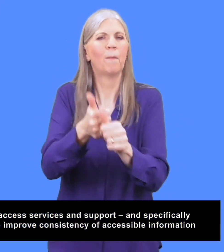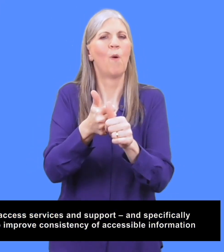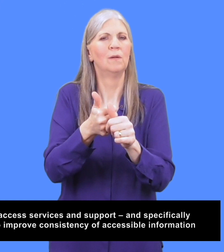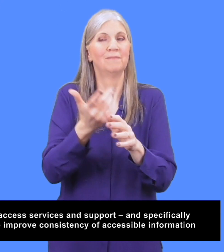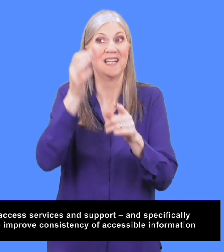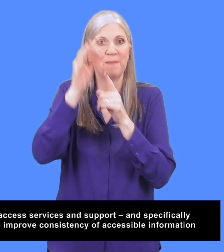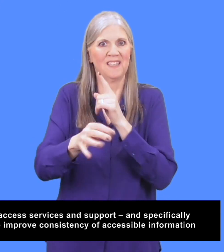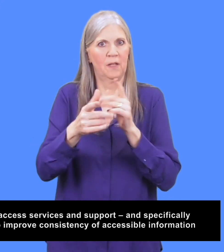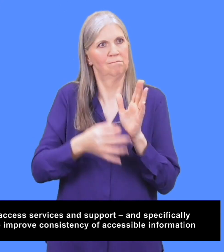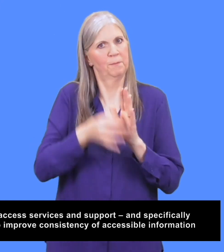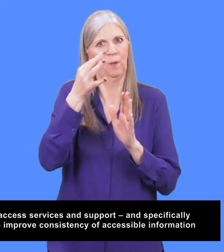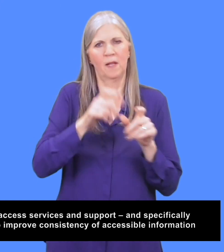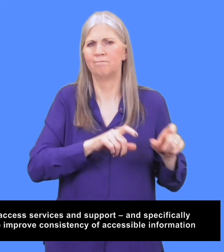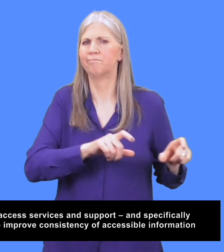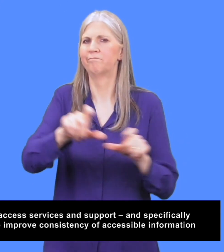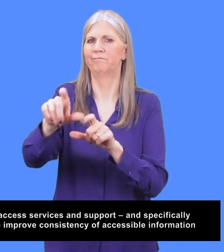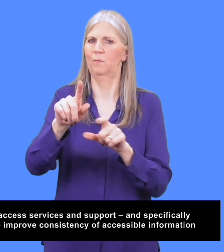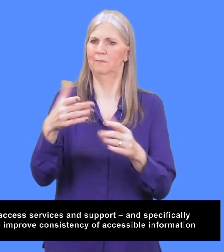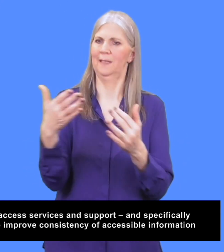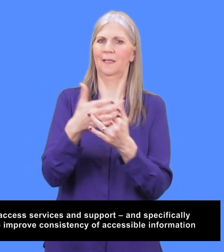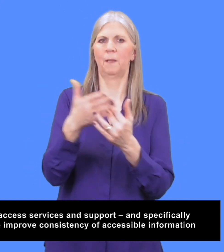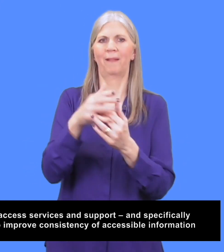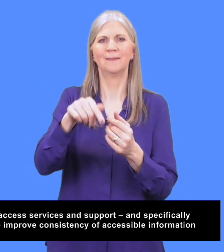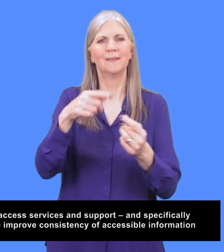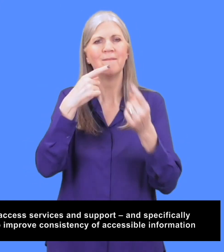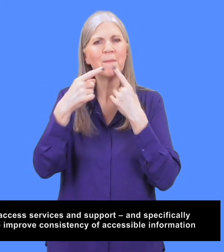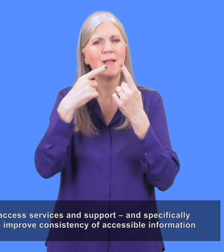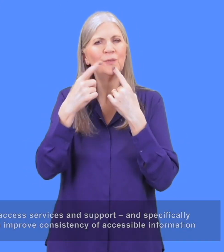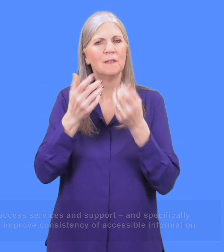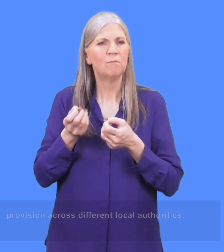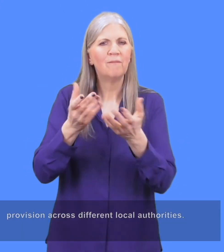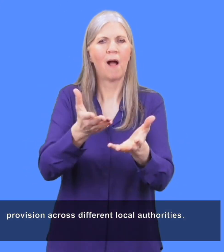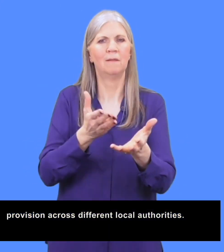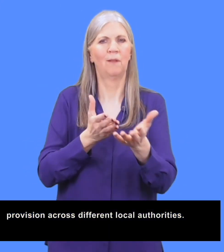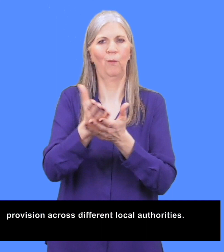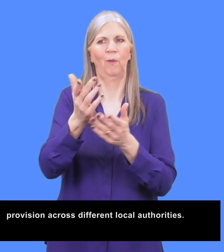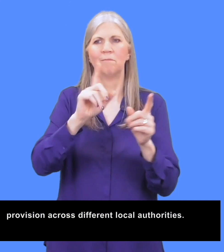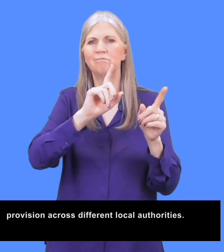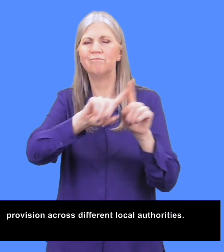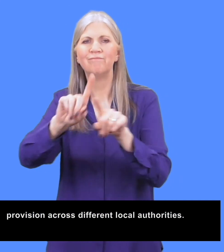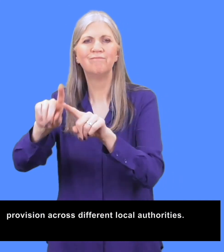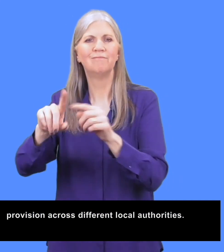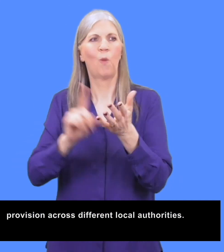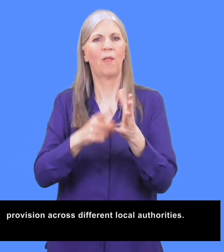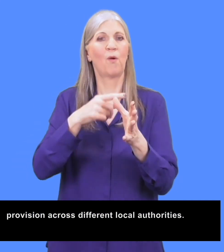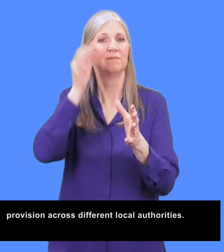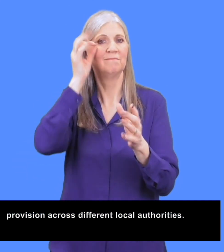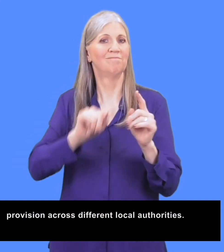and specifically to improve consistency of accessible information provision across different local authorities.